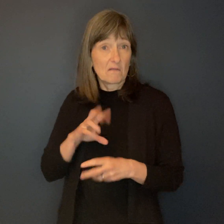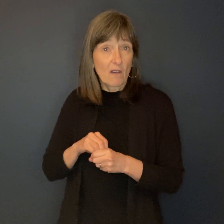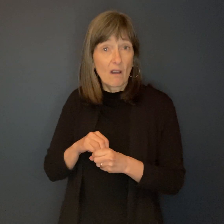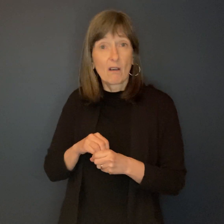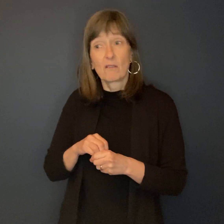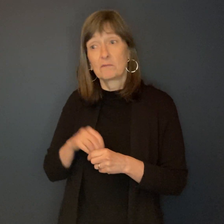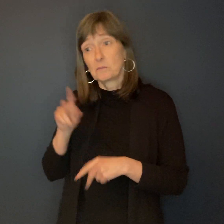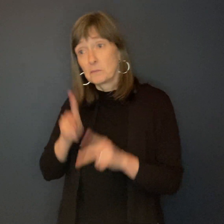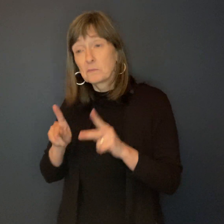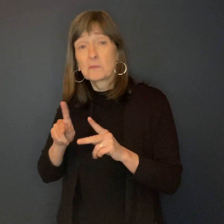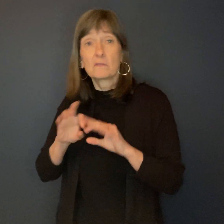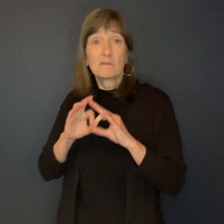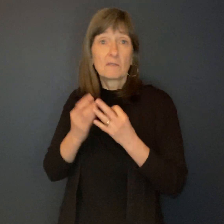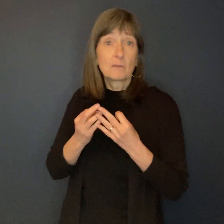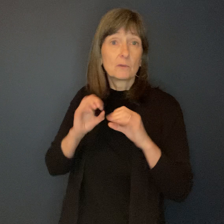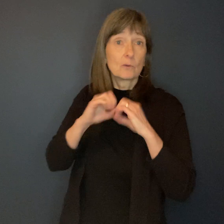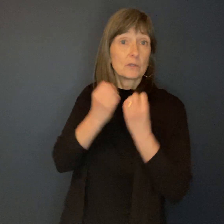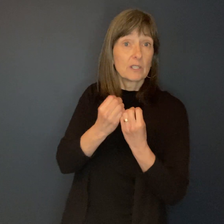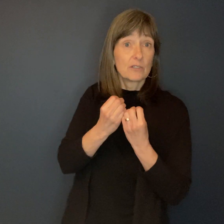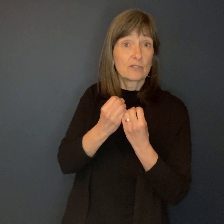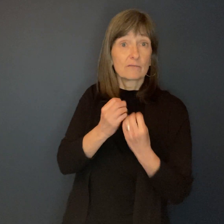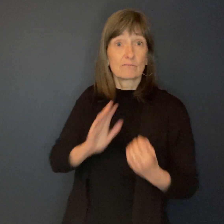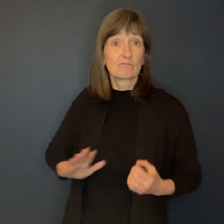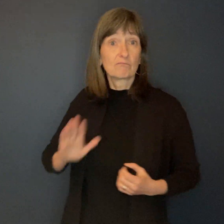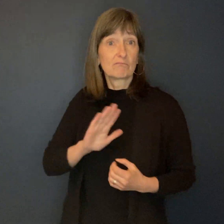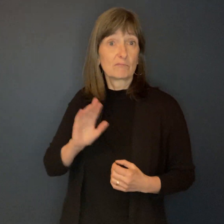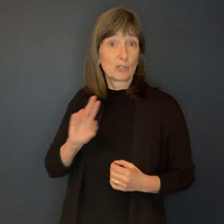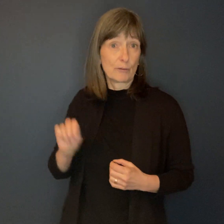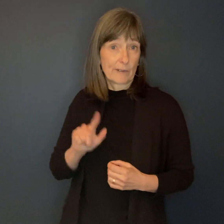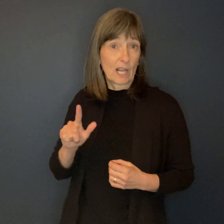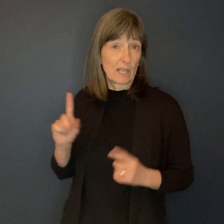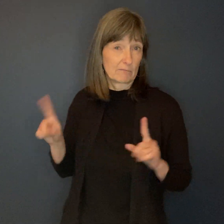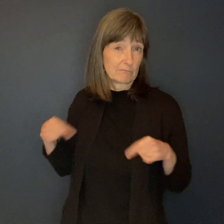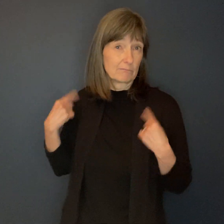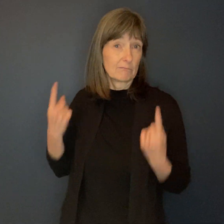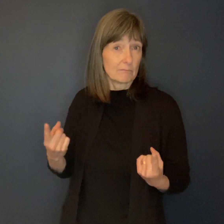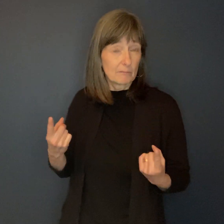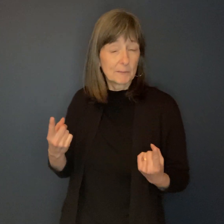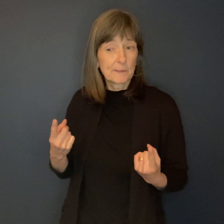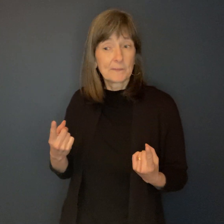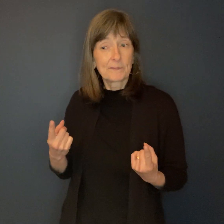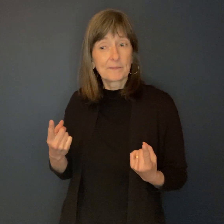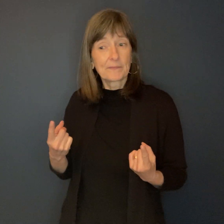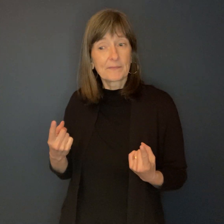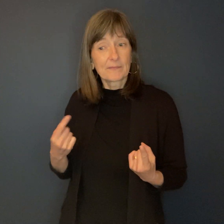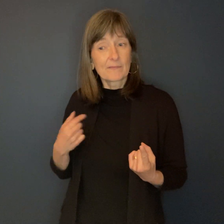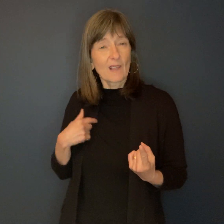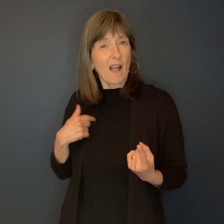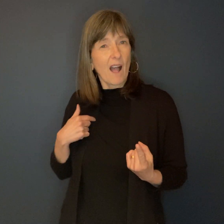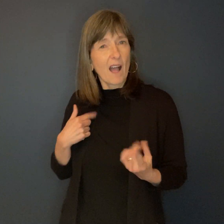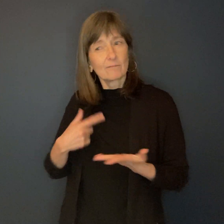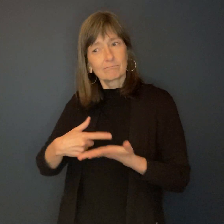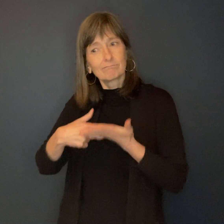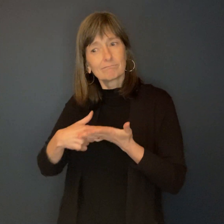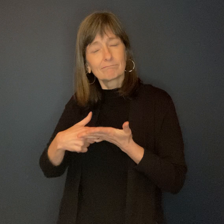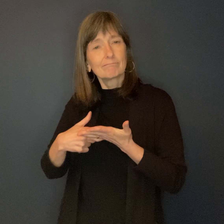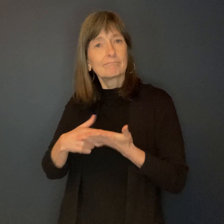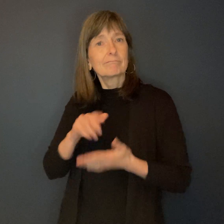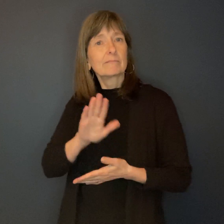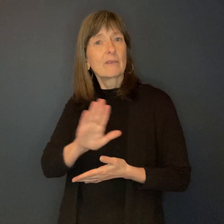province is bringing to light the options that are available, first of all, to help